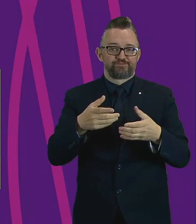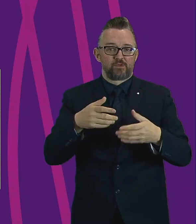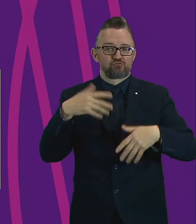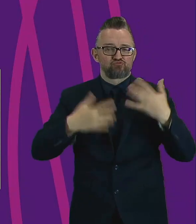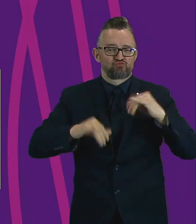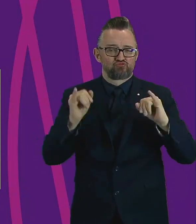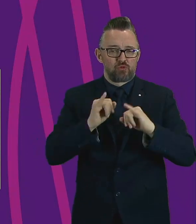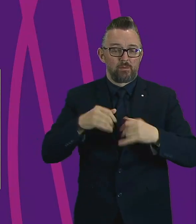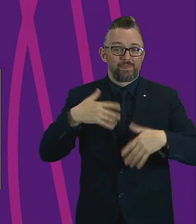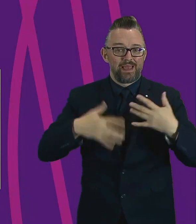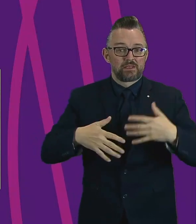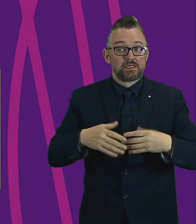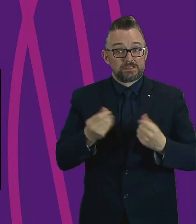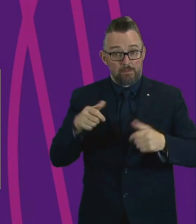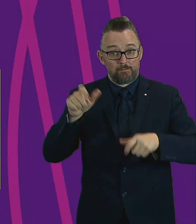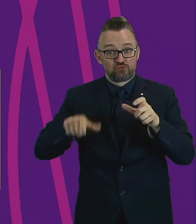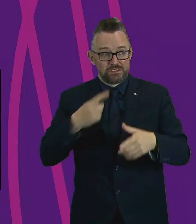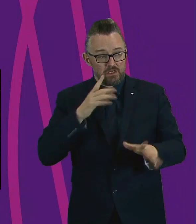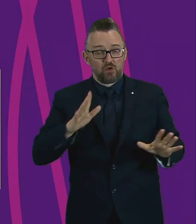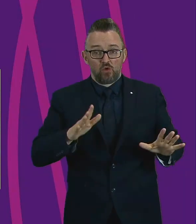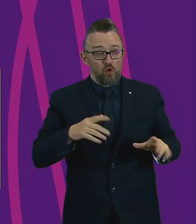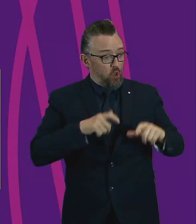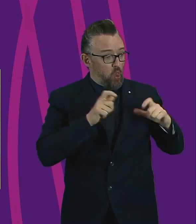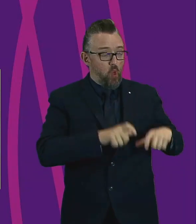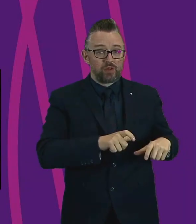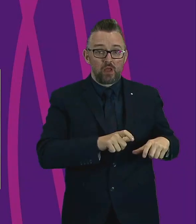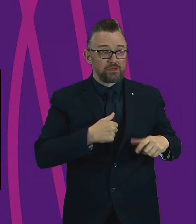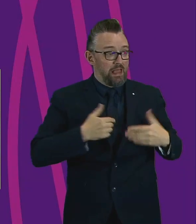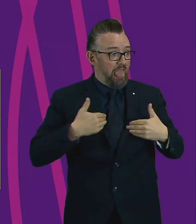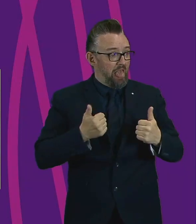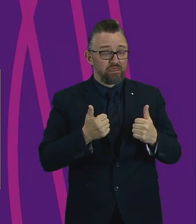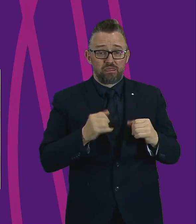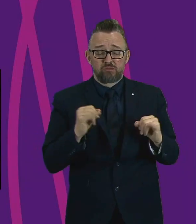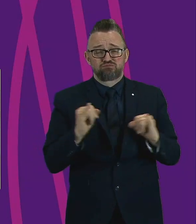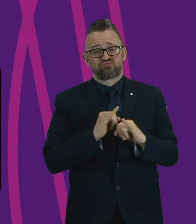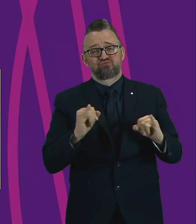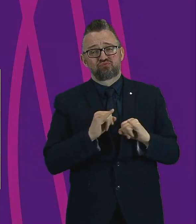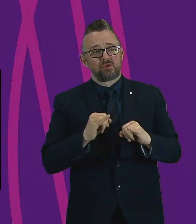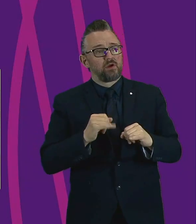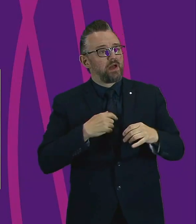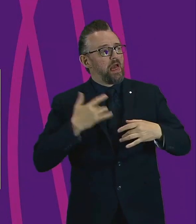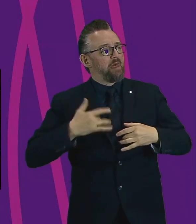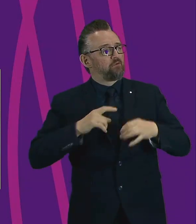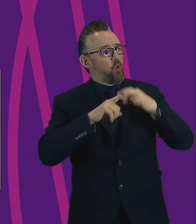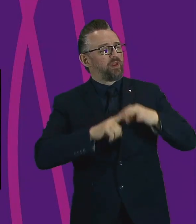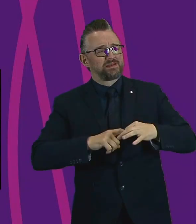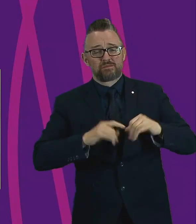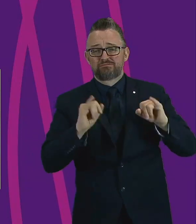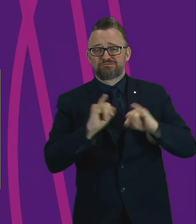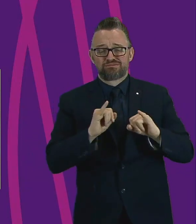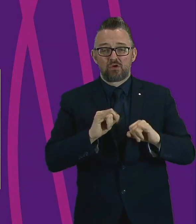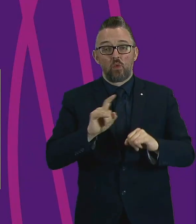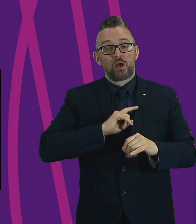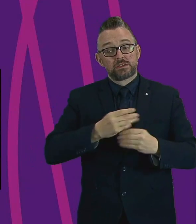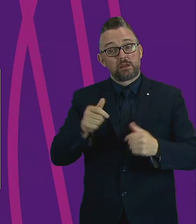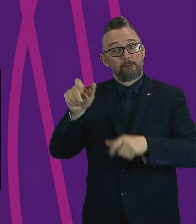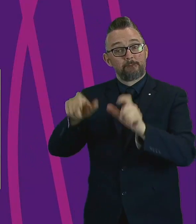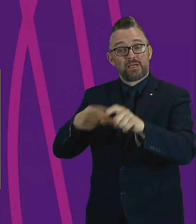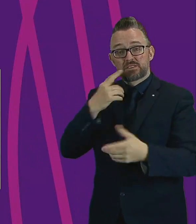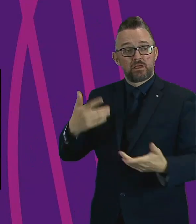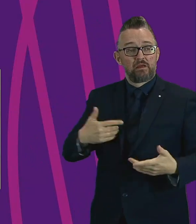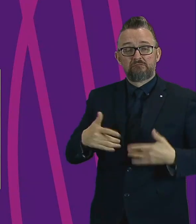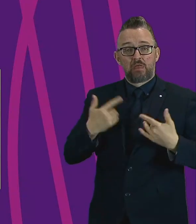really serious concerns at the impact that lockdown had had on their health and their quality of life. Indeed, some patients described how they felt totally